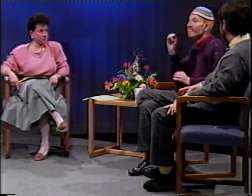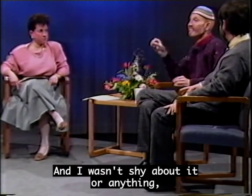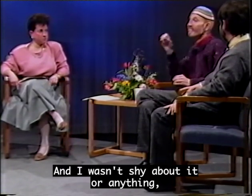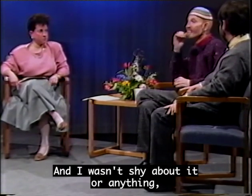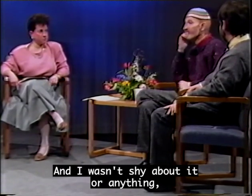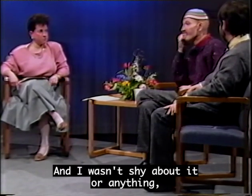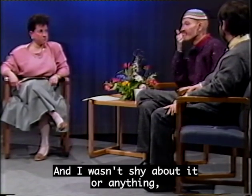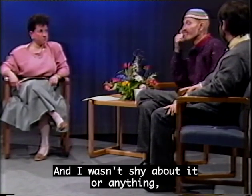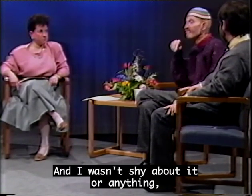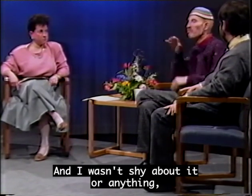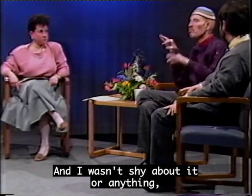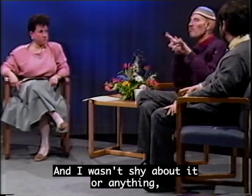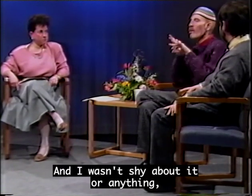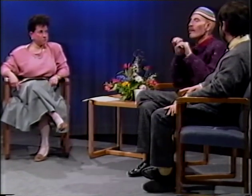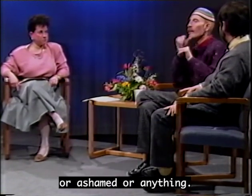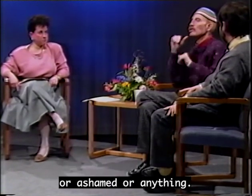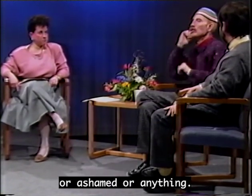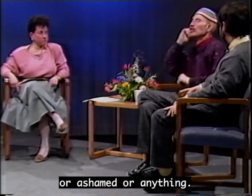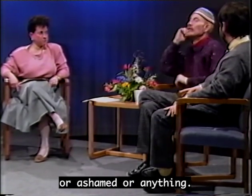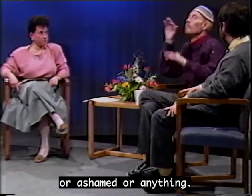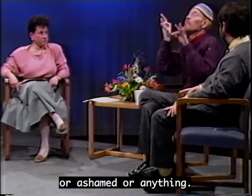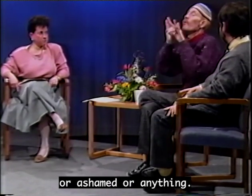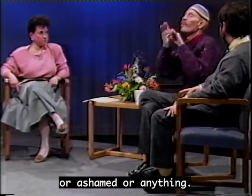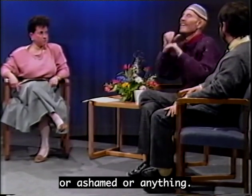And I wasn't shy about it or anything, or ashamed or anything.